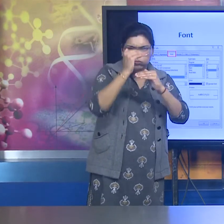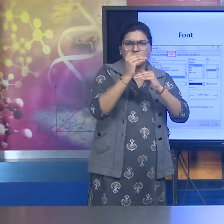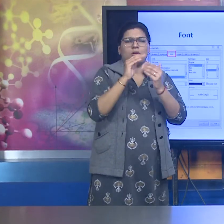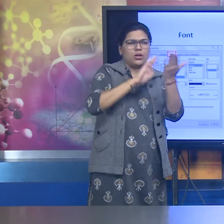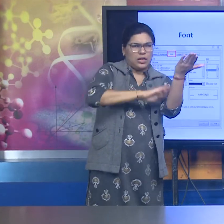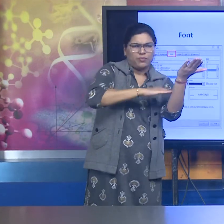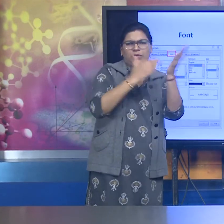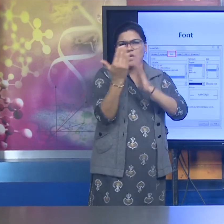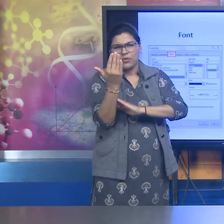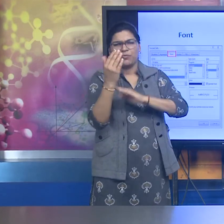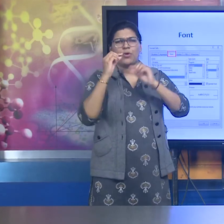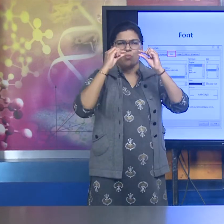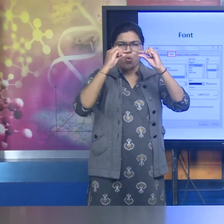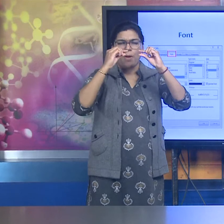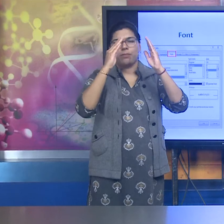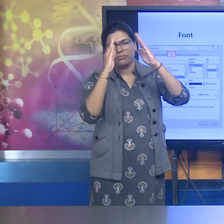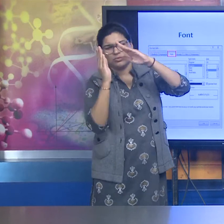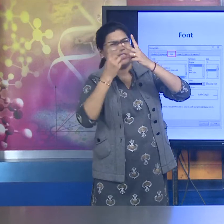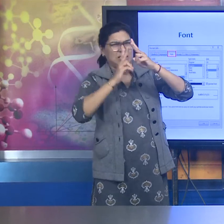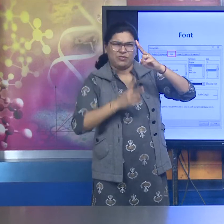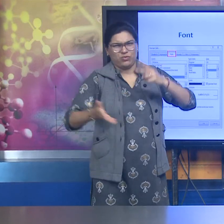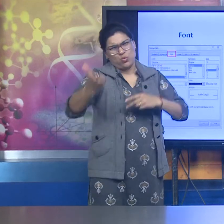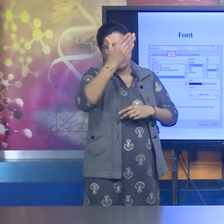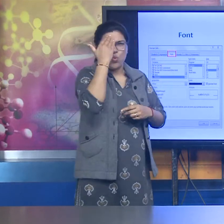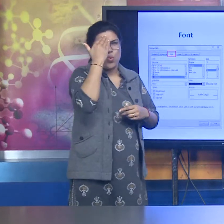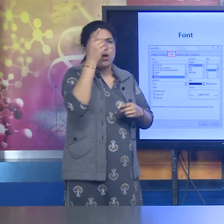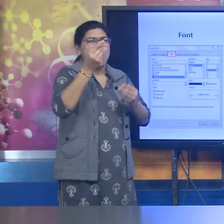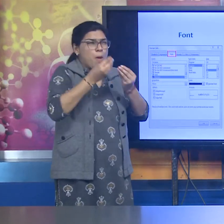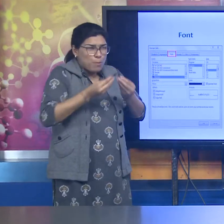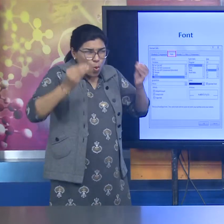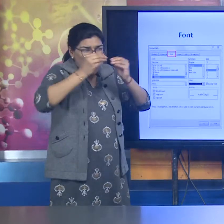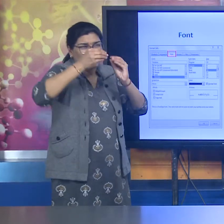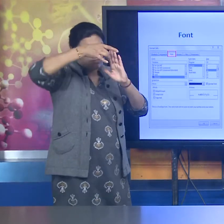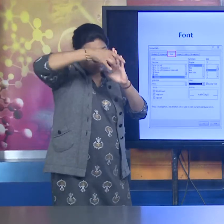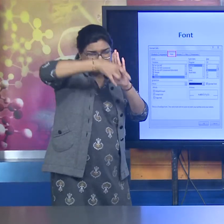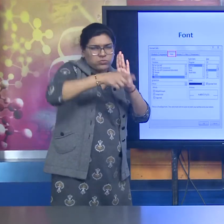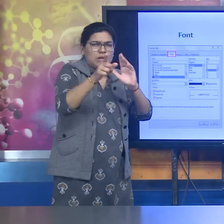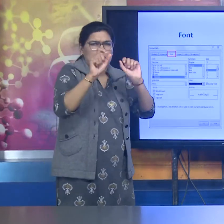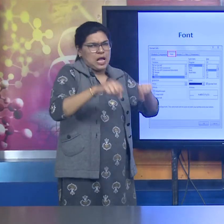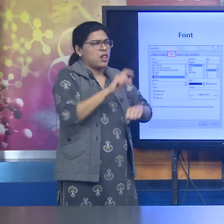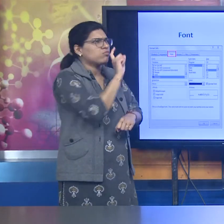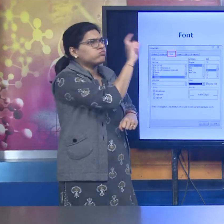Font. Font is the type of font you want.